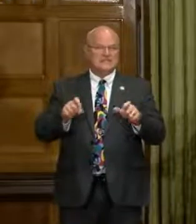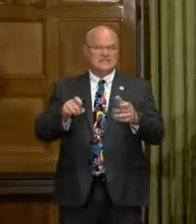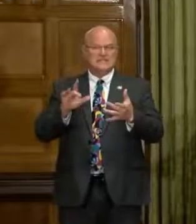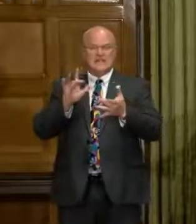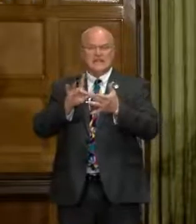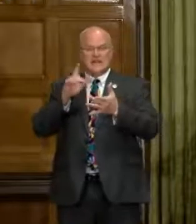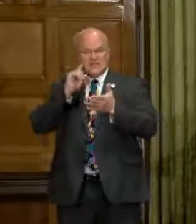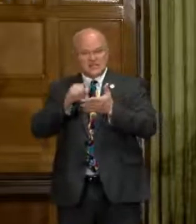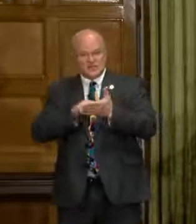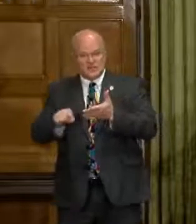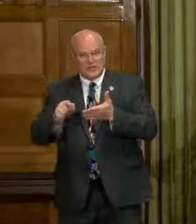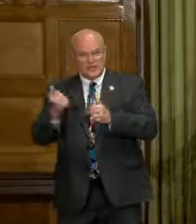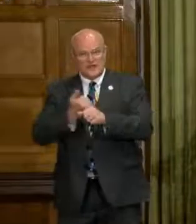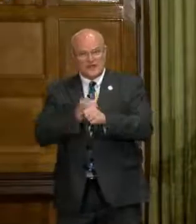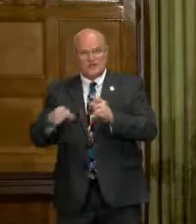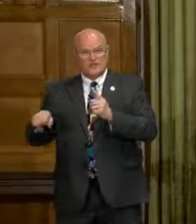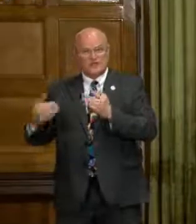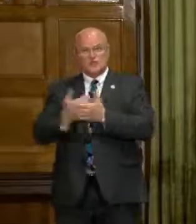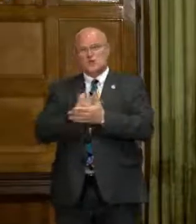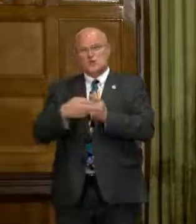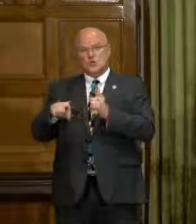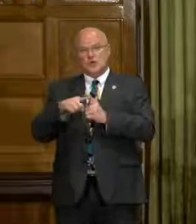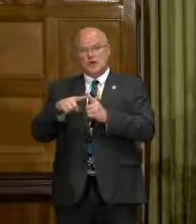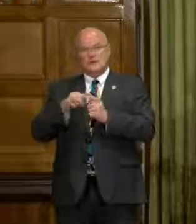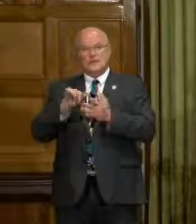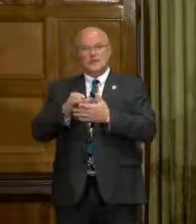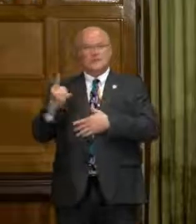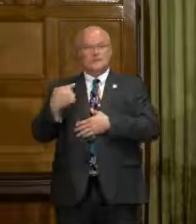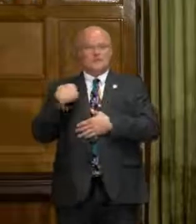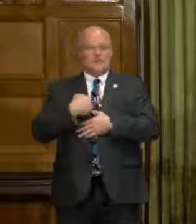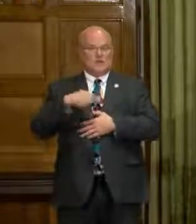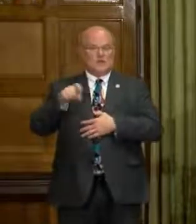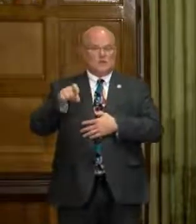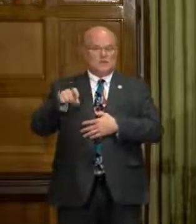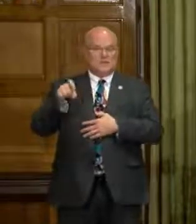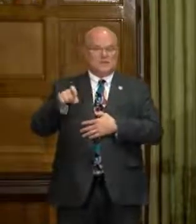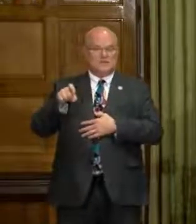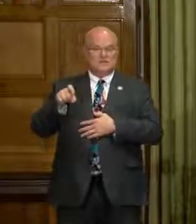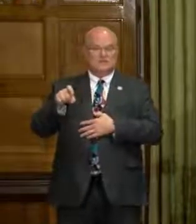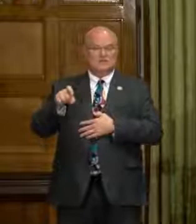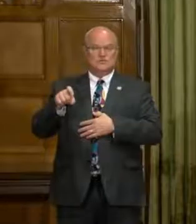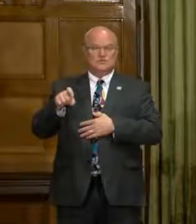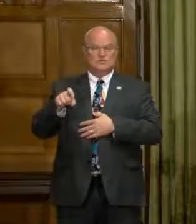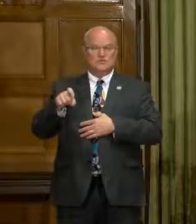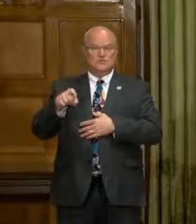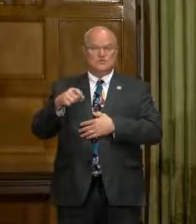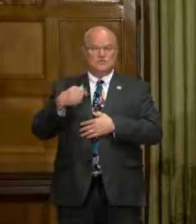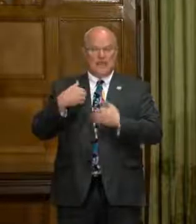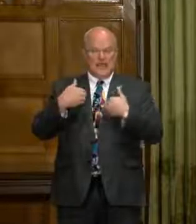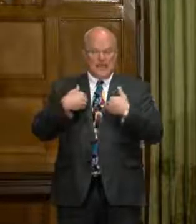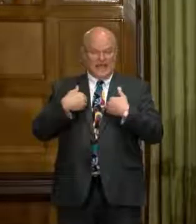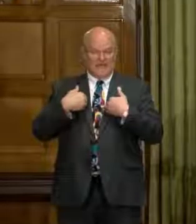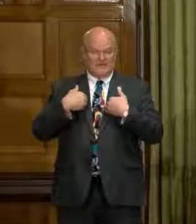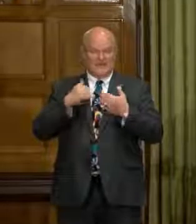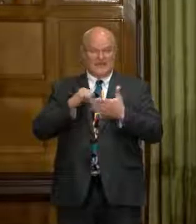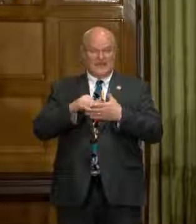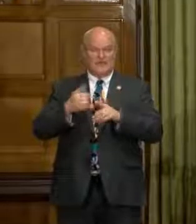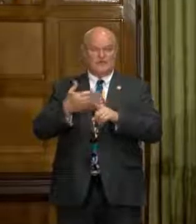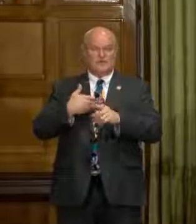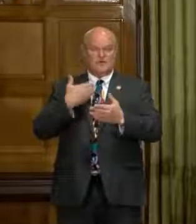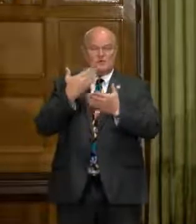contact tracing of every new positive. Is that something we would need to build up our capacity to do before we go to